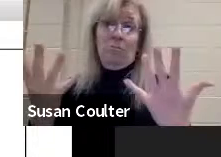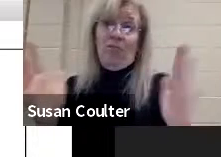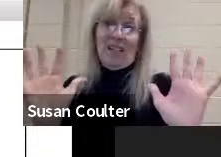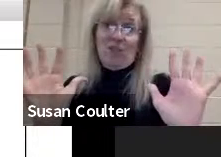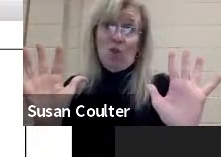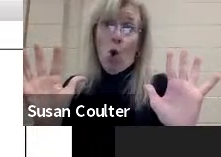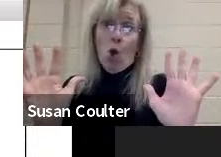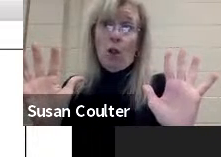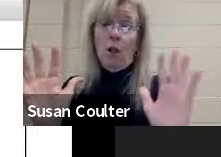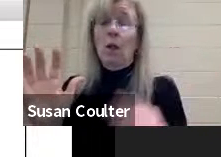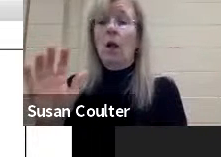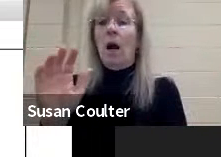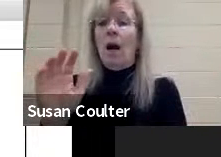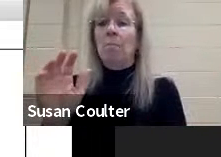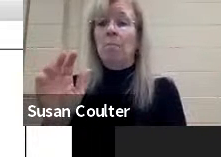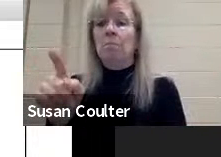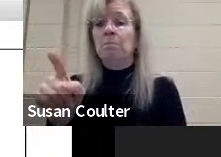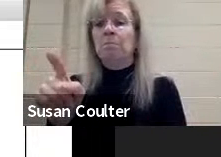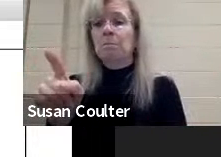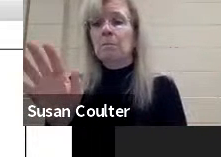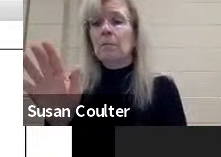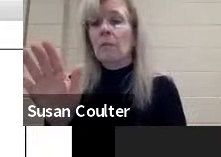minutes. That's all.